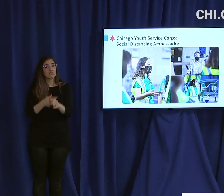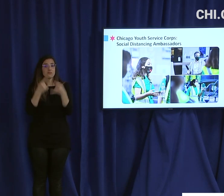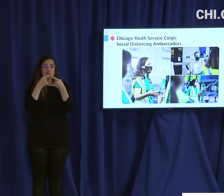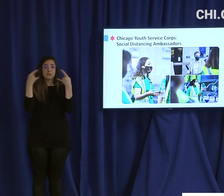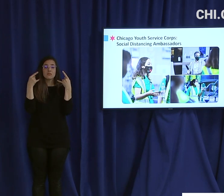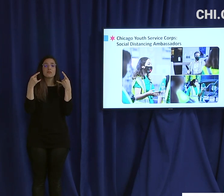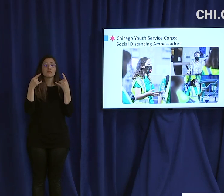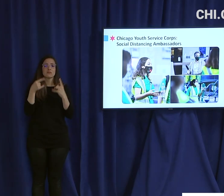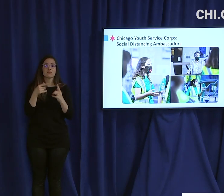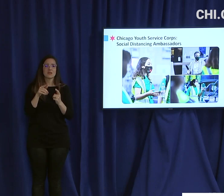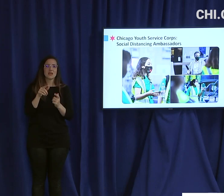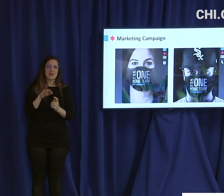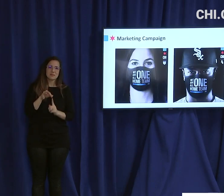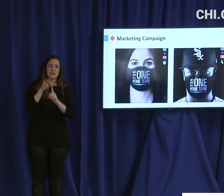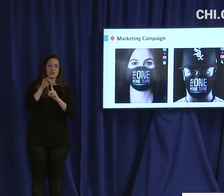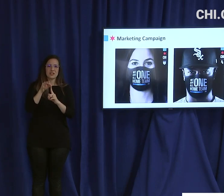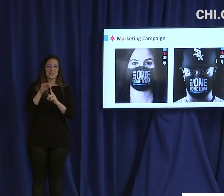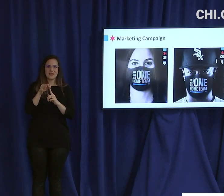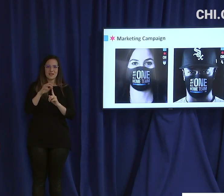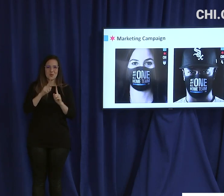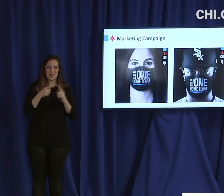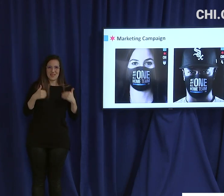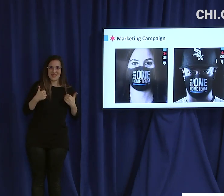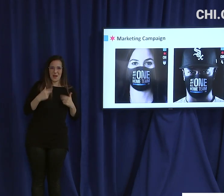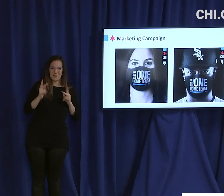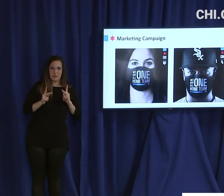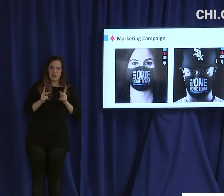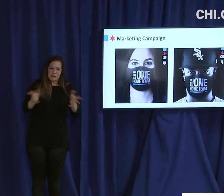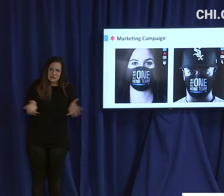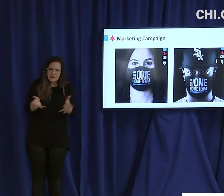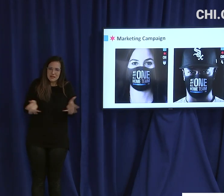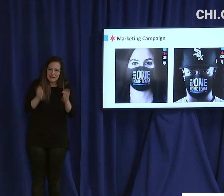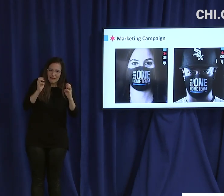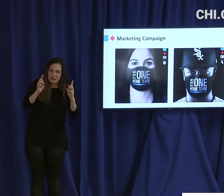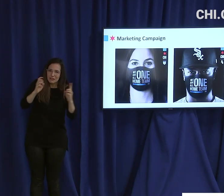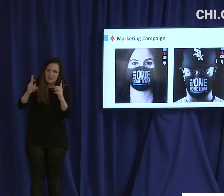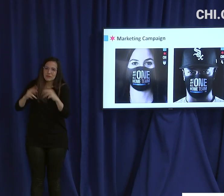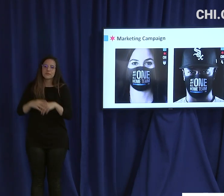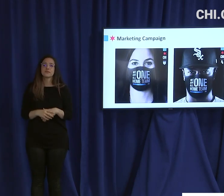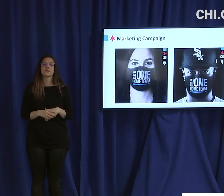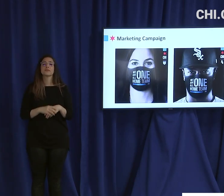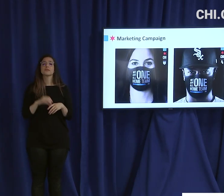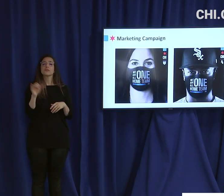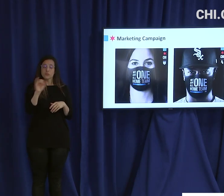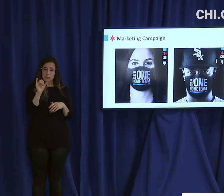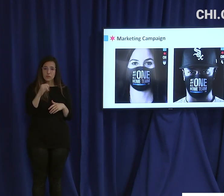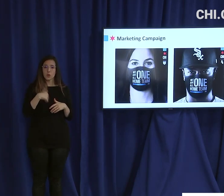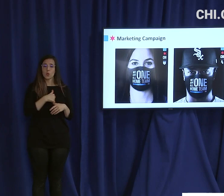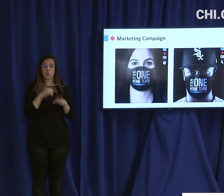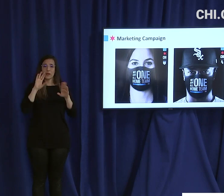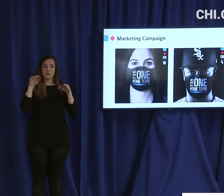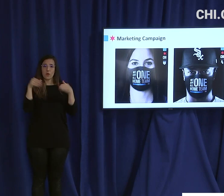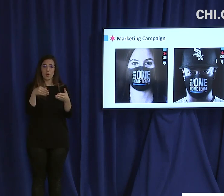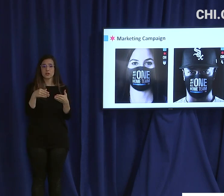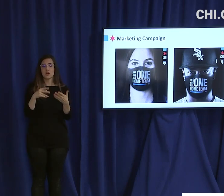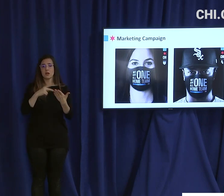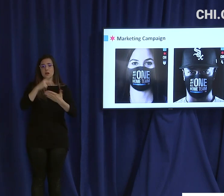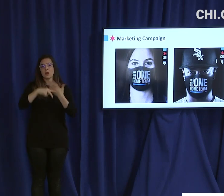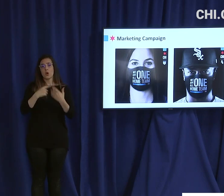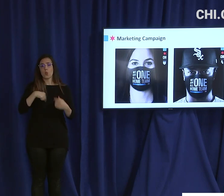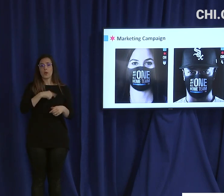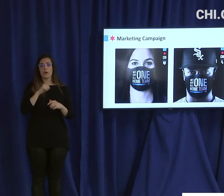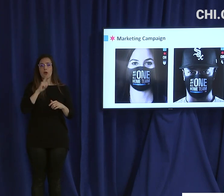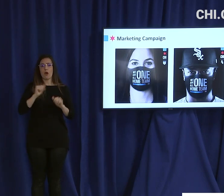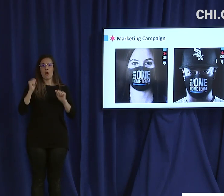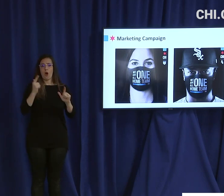particularly from young people, I think. We've also, as you know, done some focus around the We Are All One Home team. This is all of